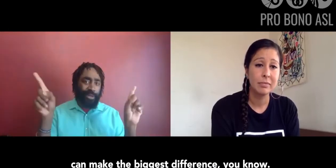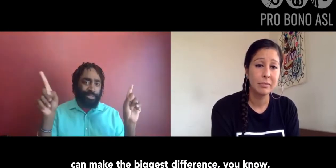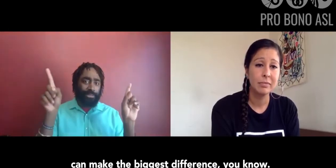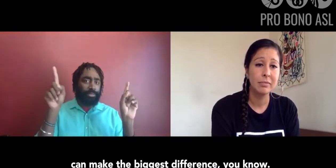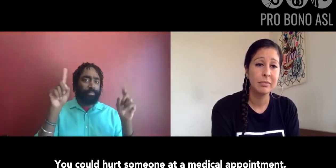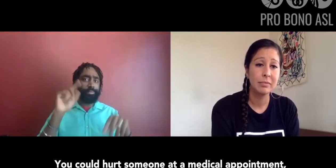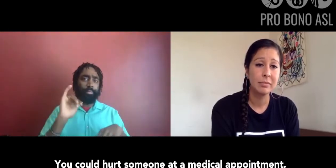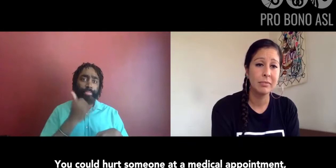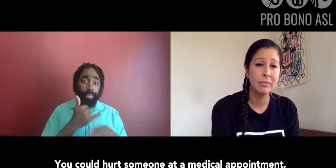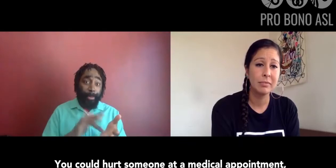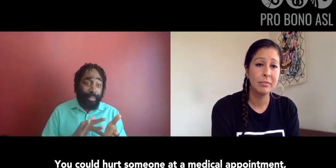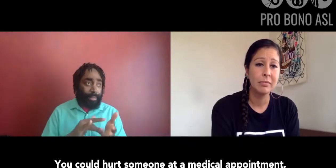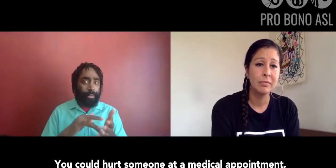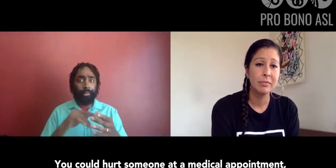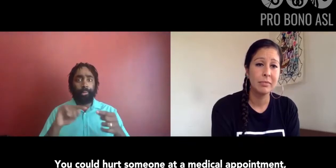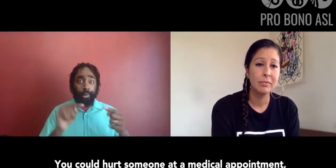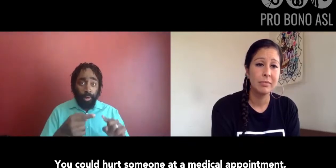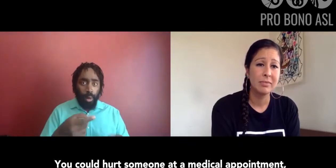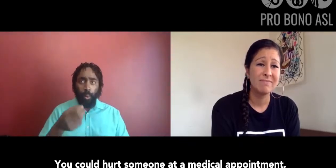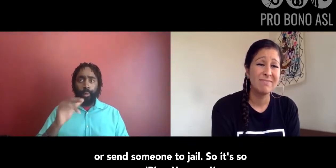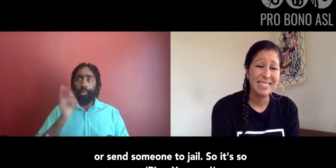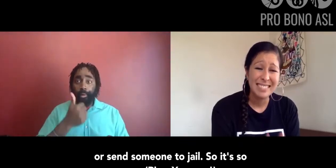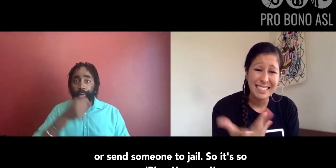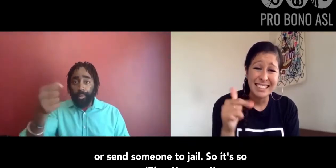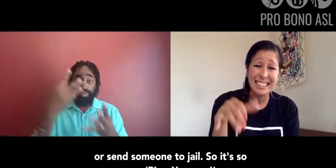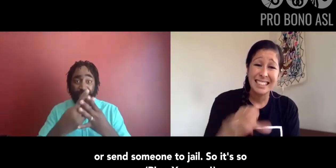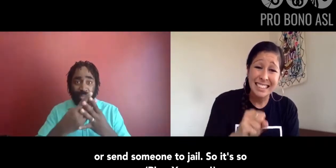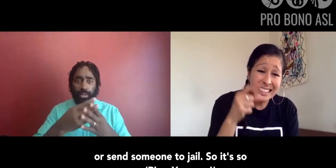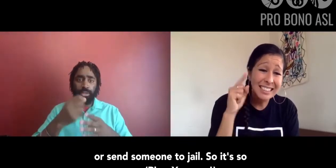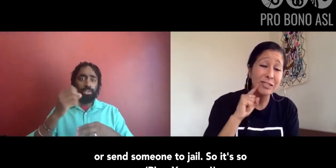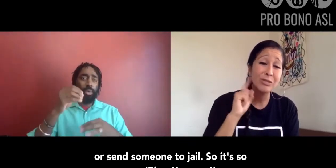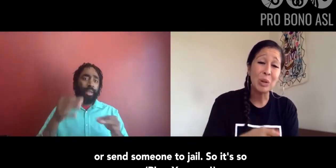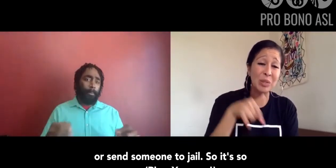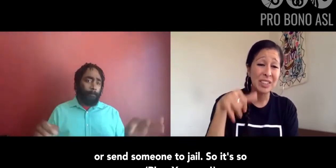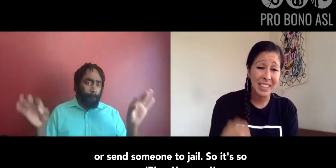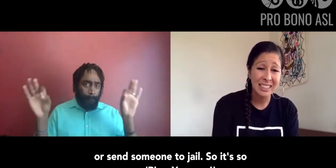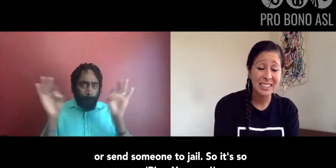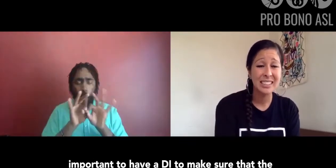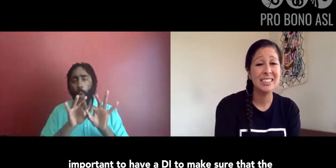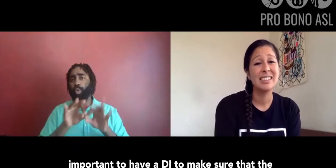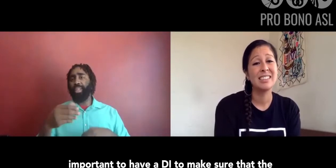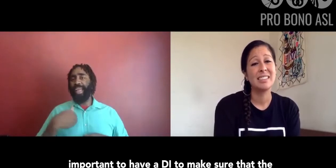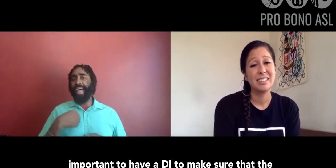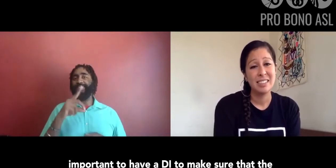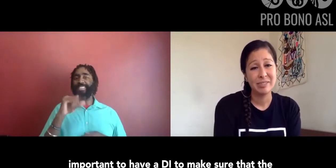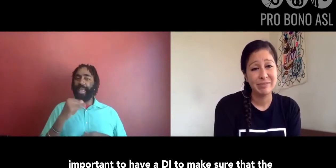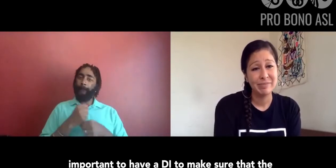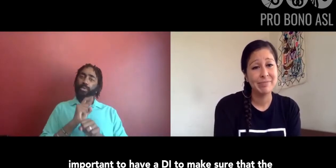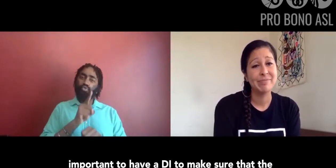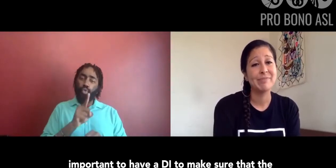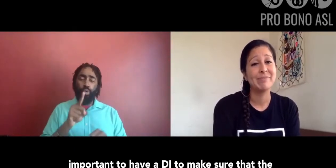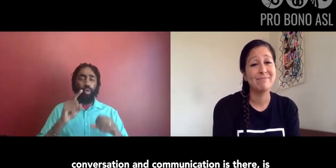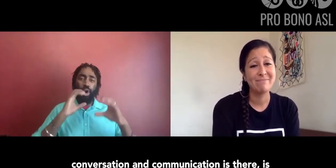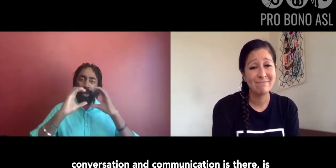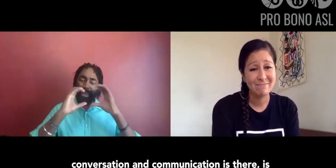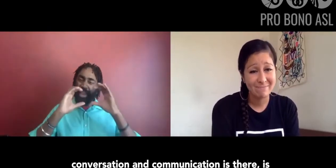difference. It could hurt someone at a medical appointment, or it could send someone to jail. So it's so important to have a DI to make